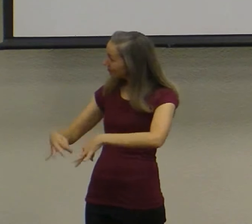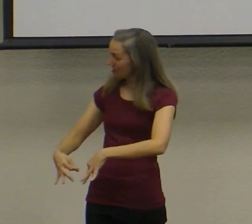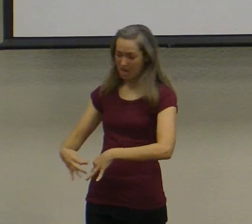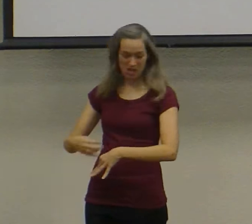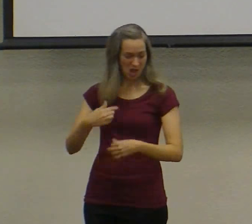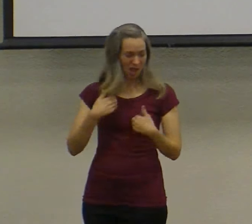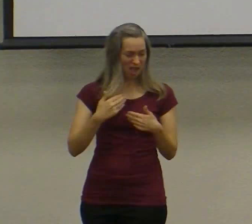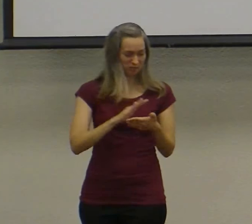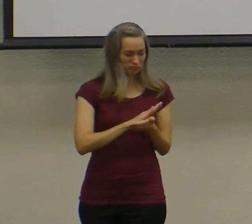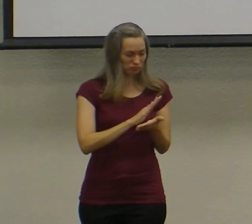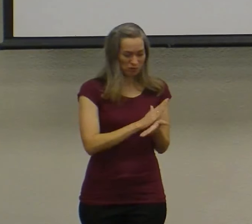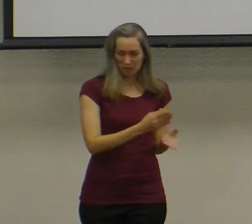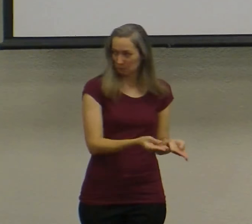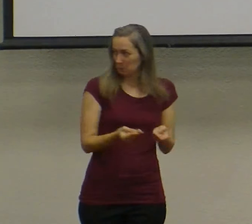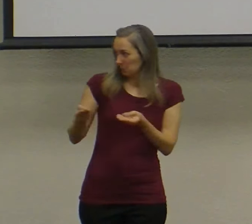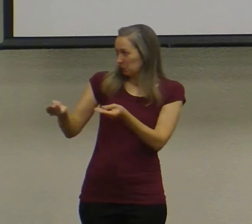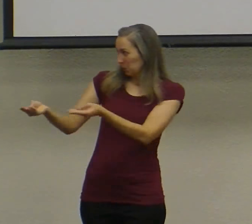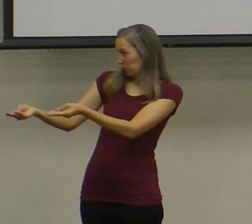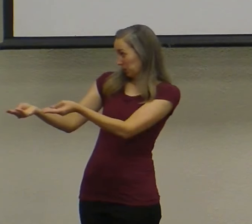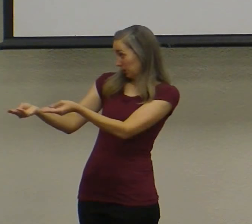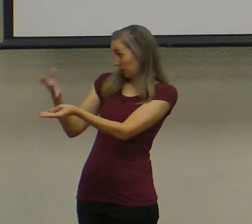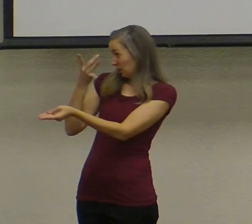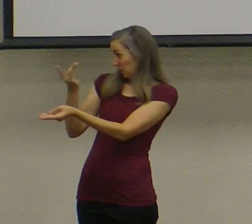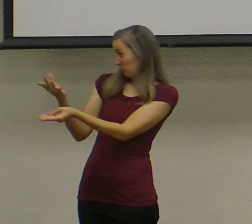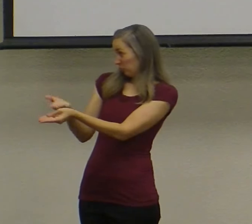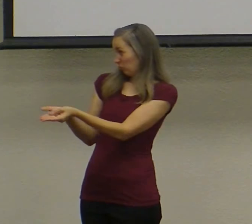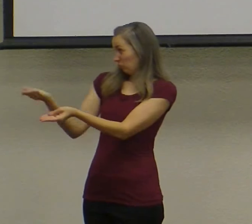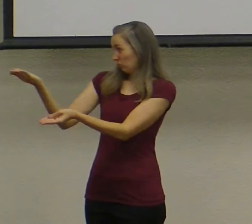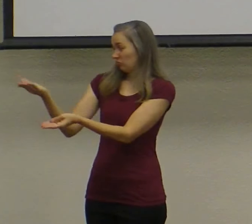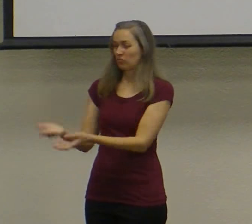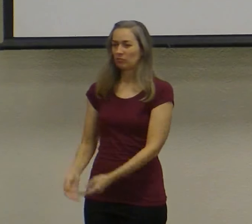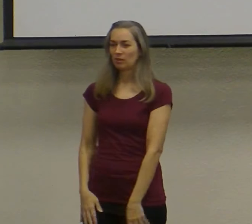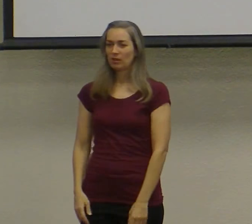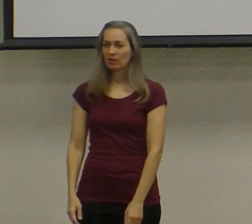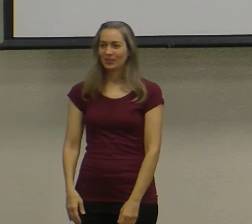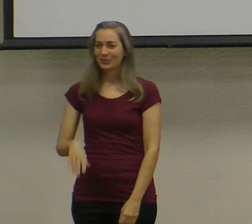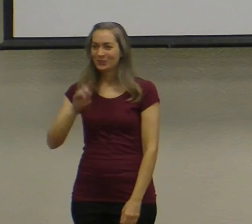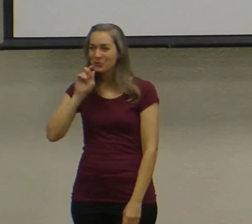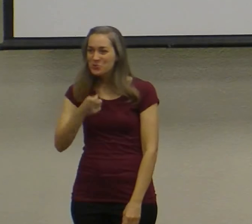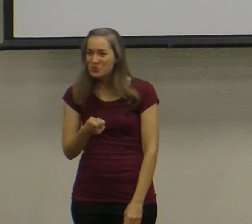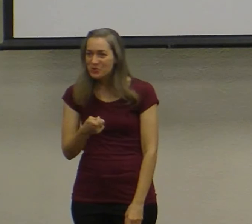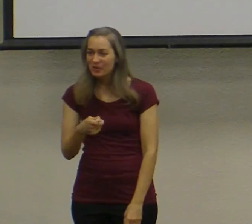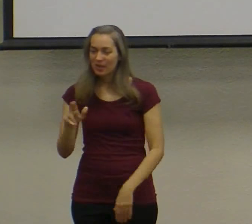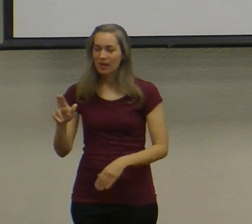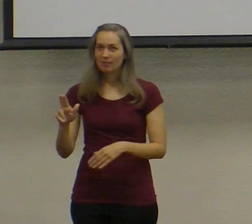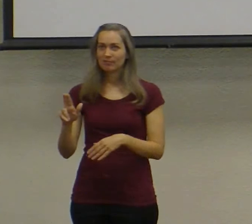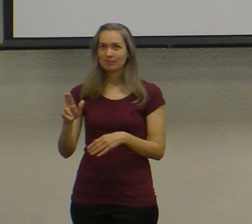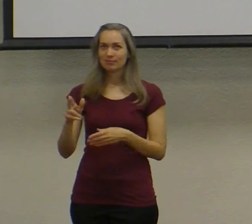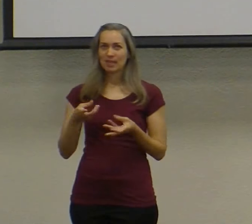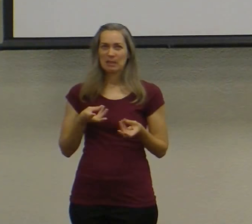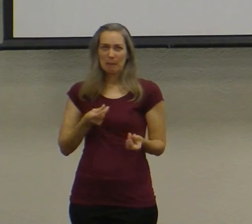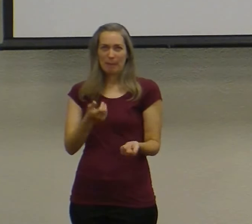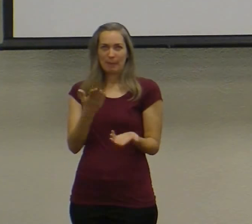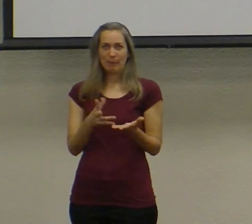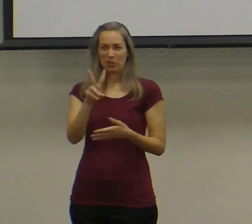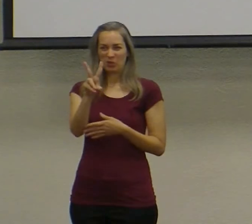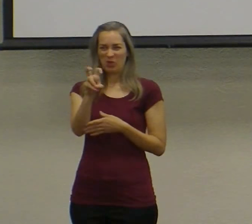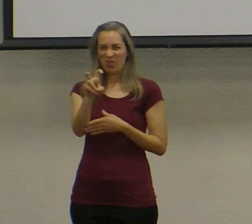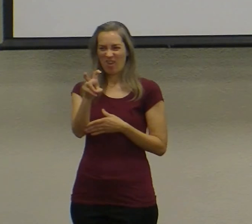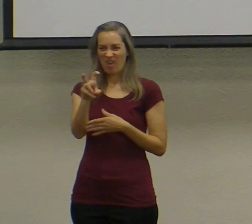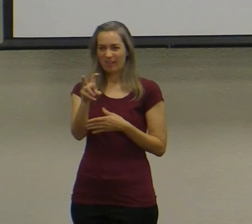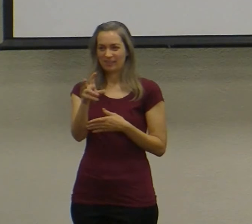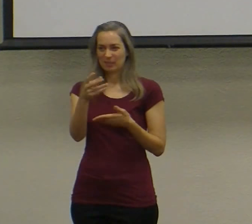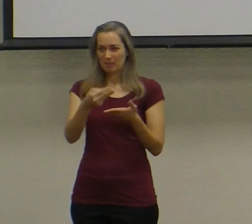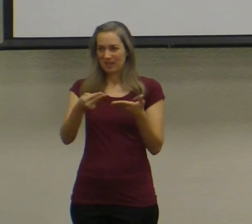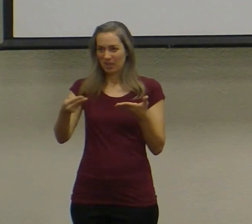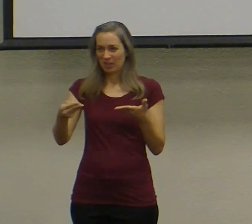material. Take what interests you." And what was cool is I spent probably, I want to say, almost $200 on material to put on the booth, and we